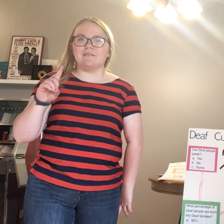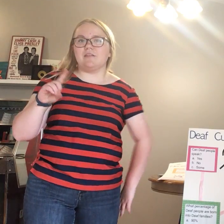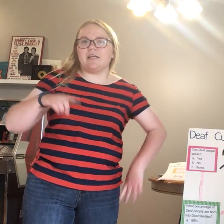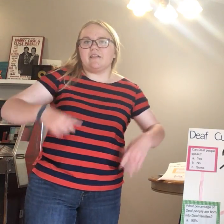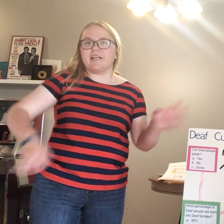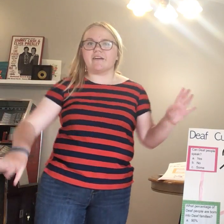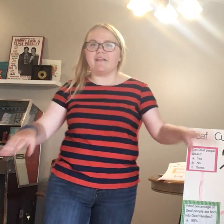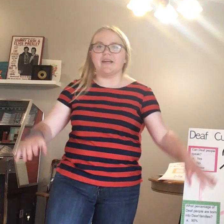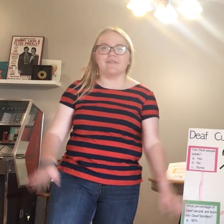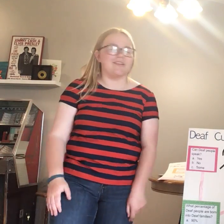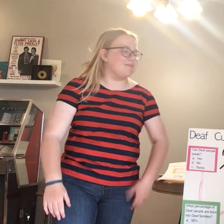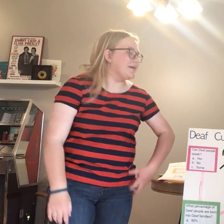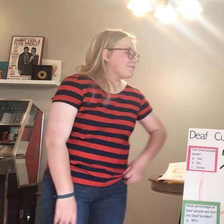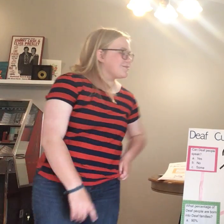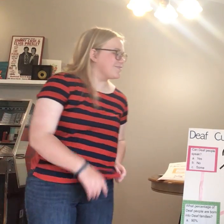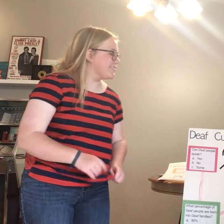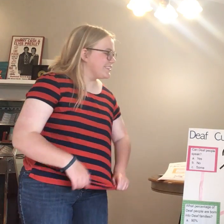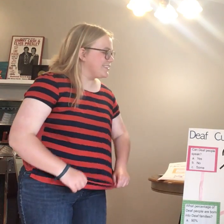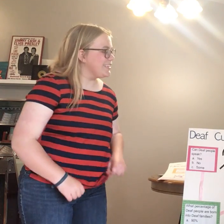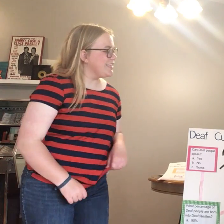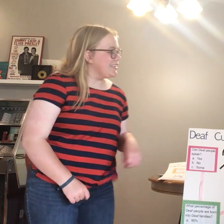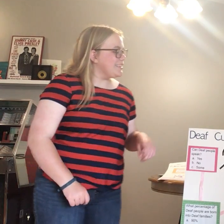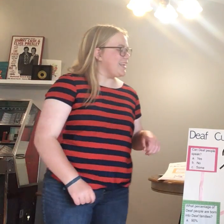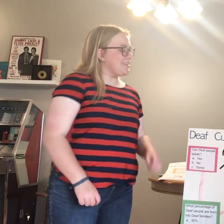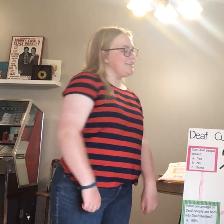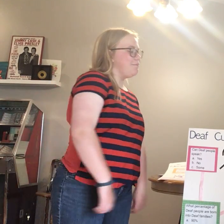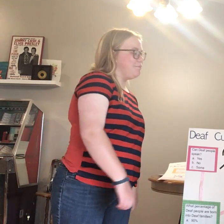let you linger on that for a little bit. It's actually B,